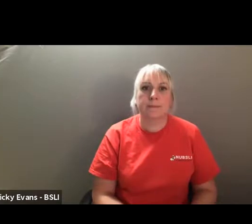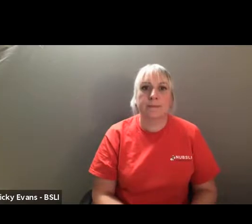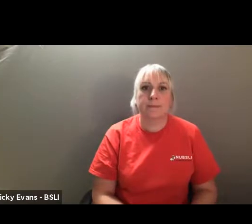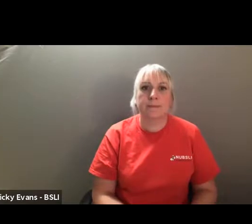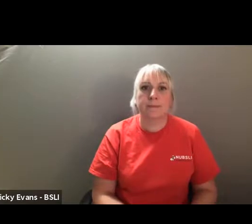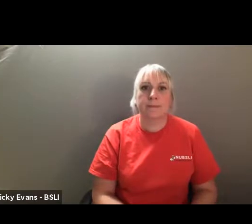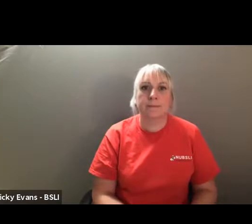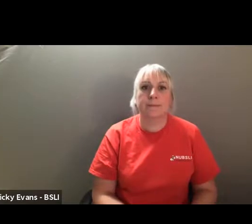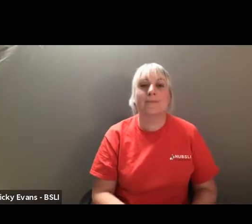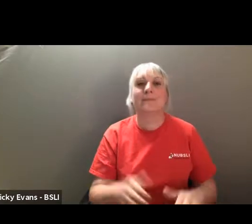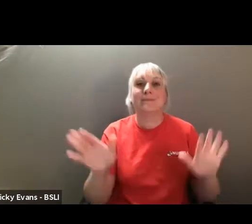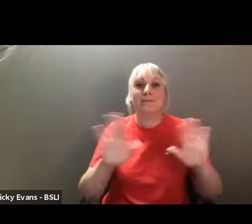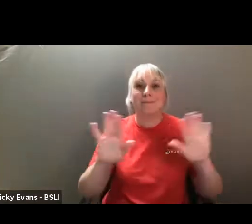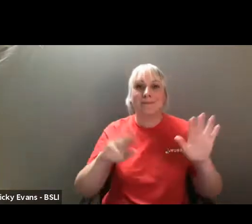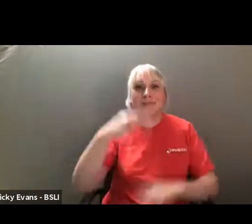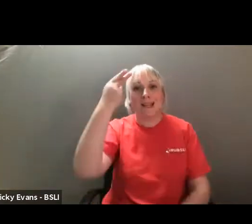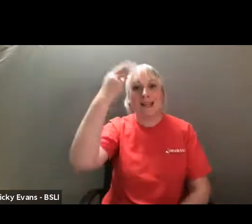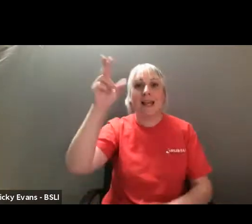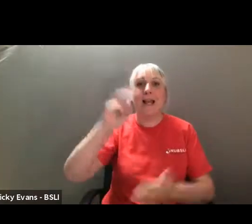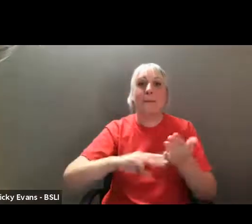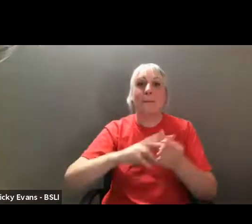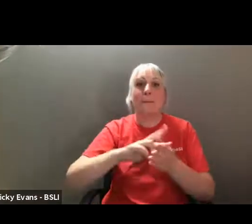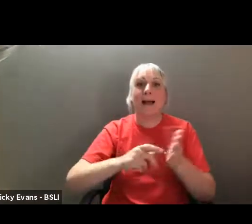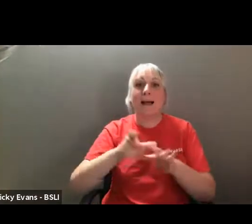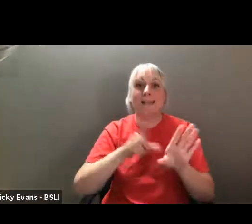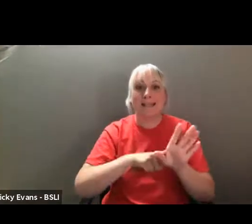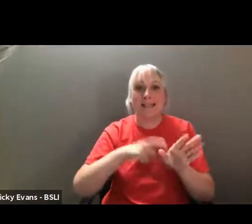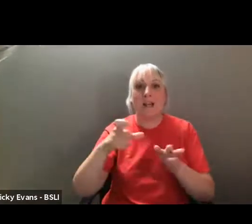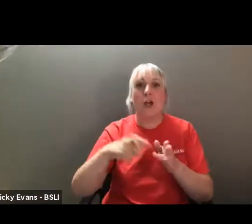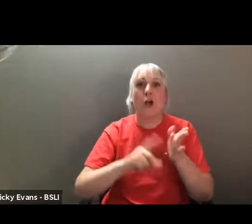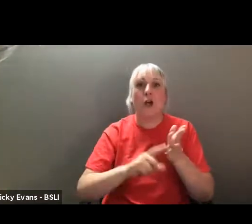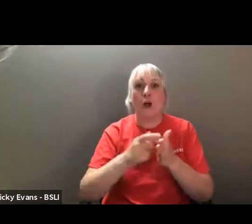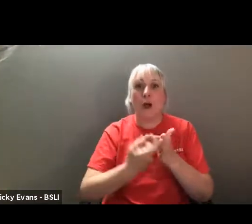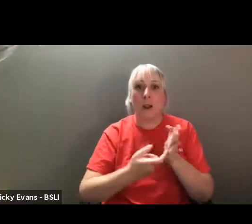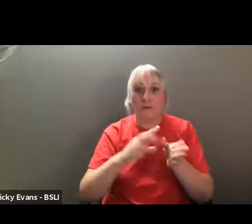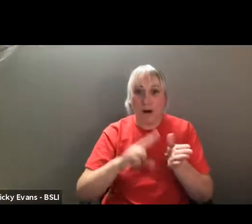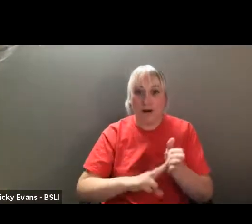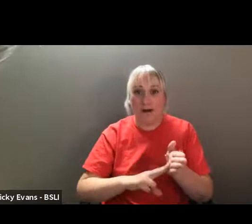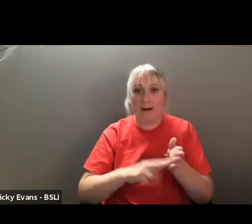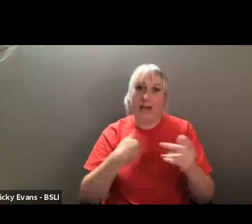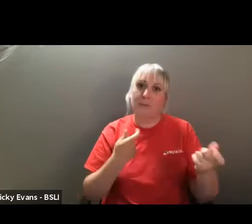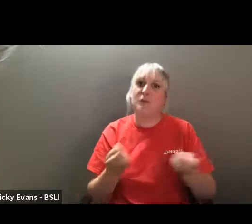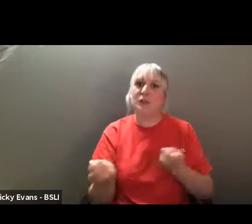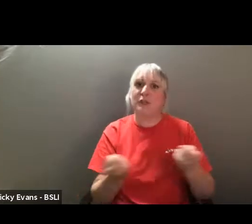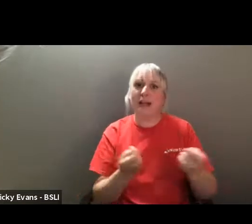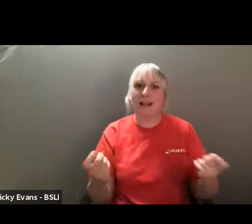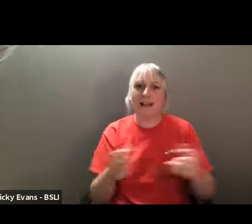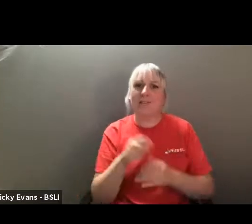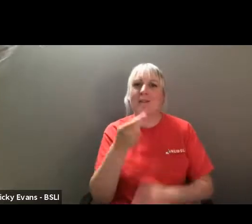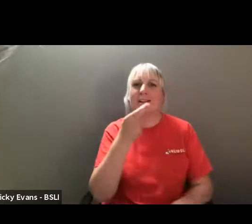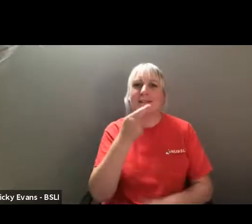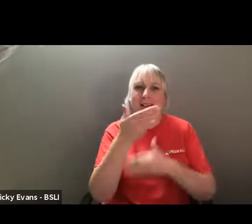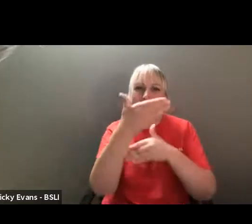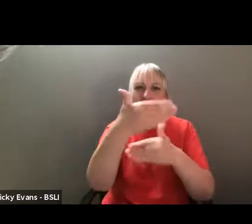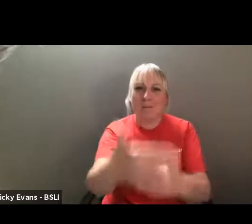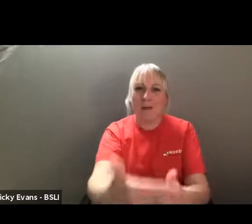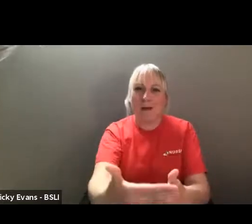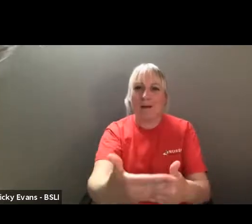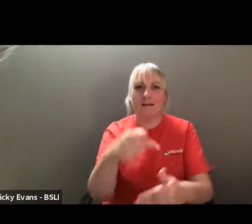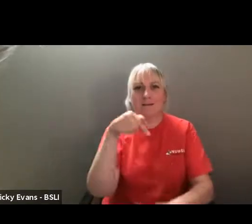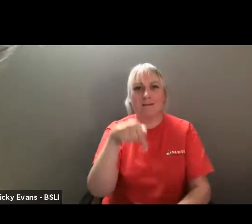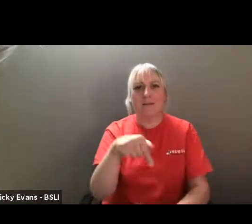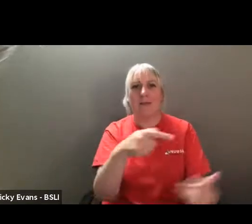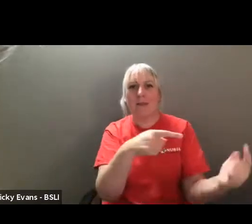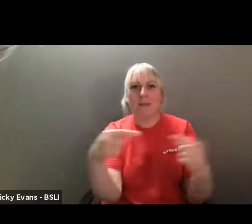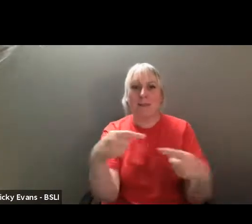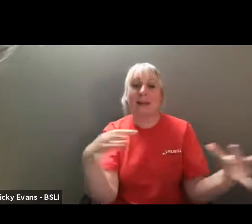Hi, my name is Mandy Colleran, and I'm chairing the second half of this CPAC debate on universal